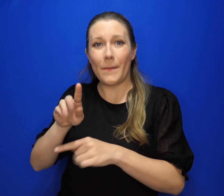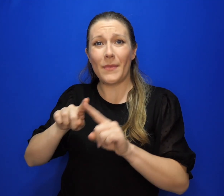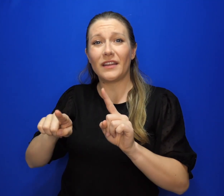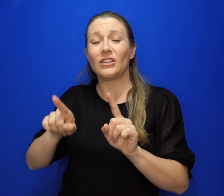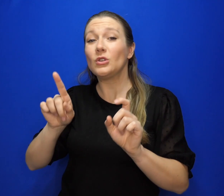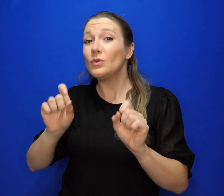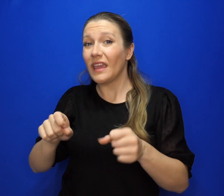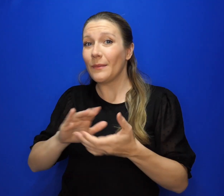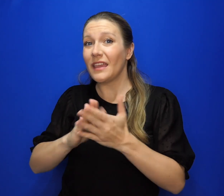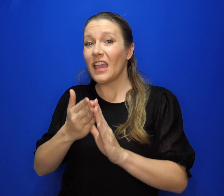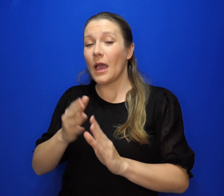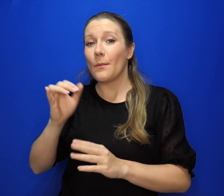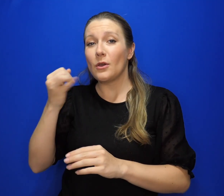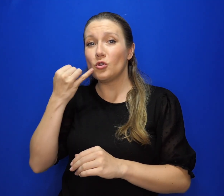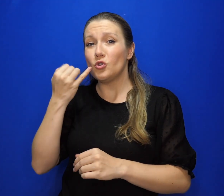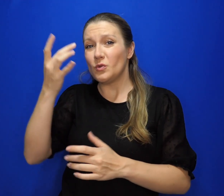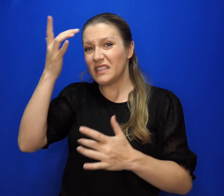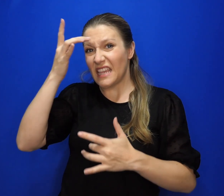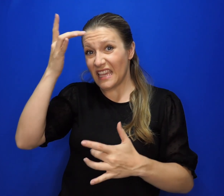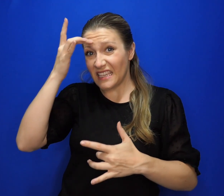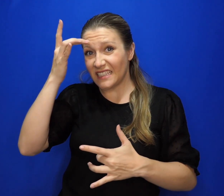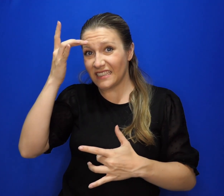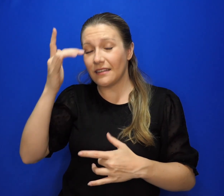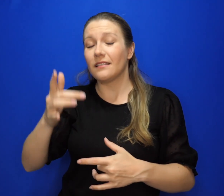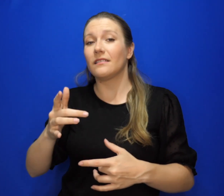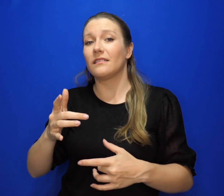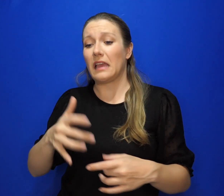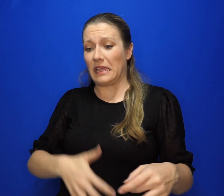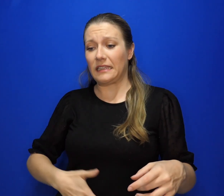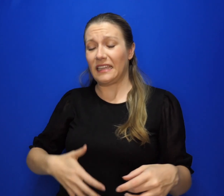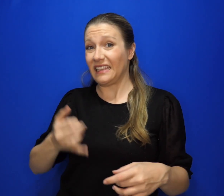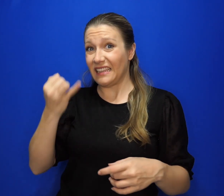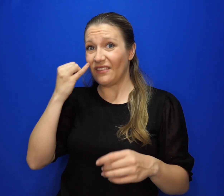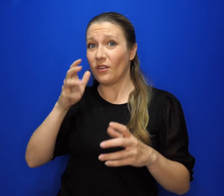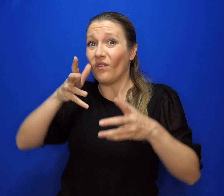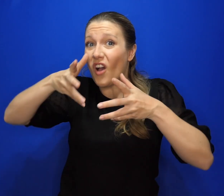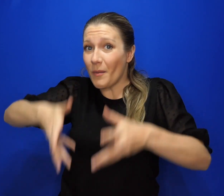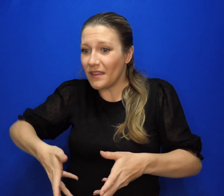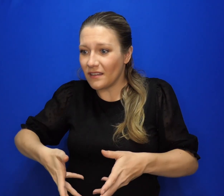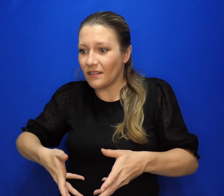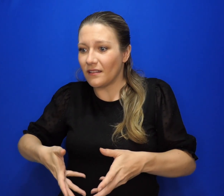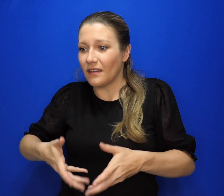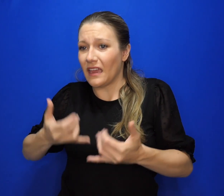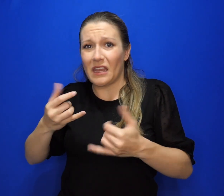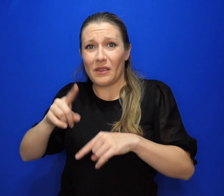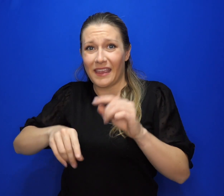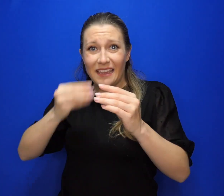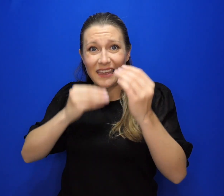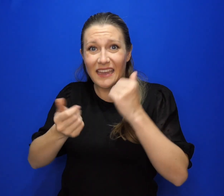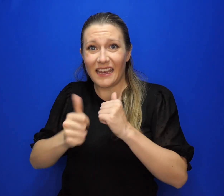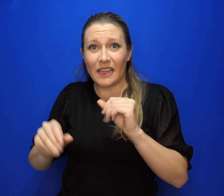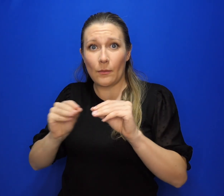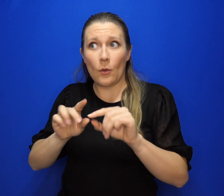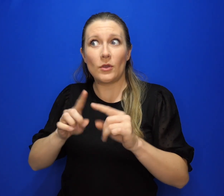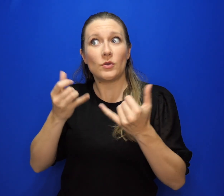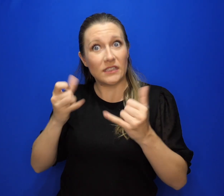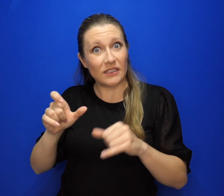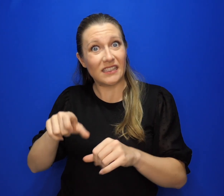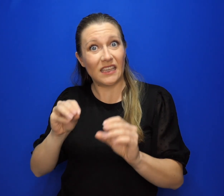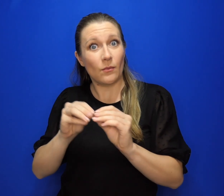like your stomach, and then you're in trouble, because if you vomit or you can't eat anymore and you still need more, you're going to be in trouble there as well. If you're trying